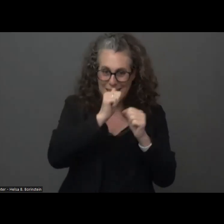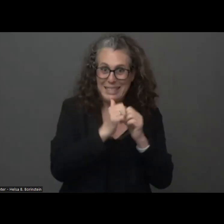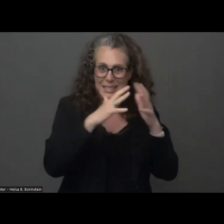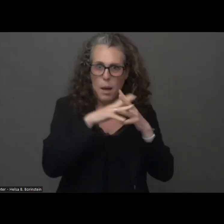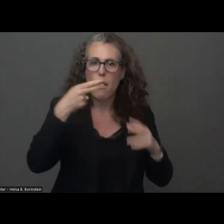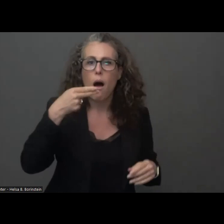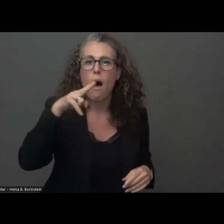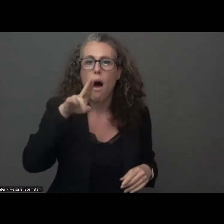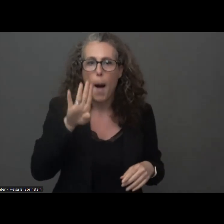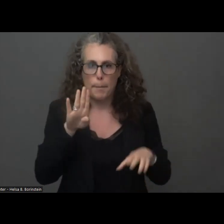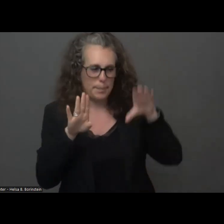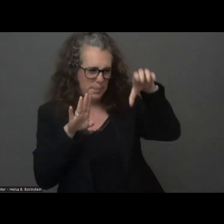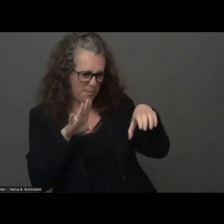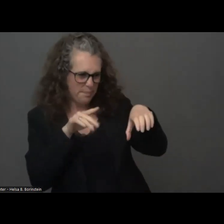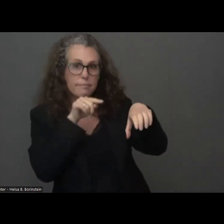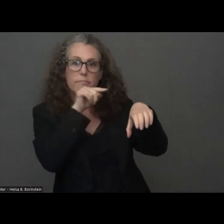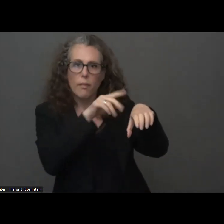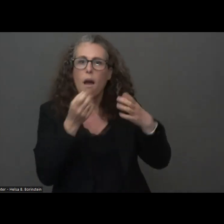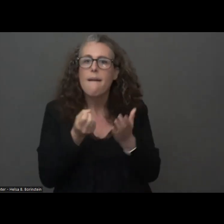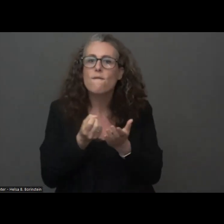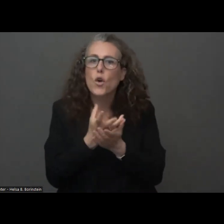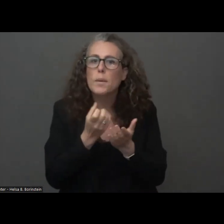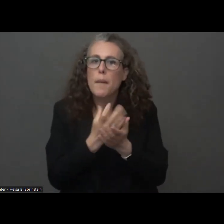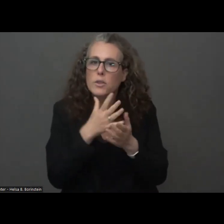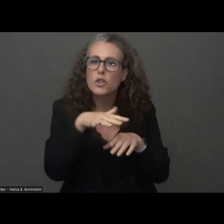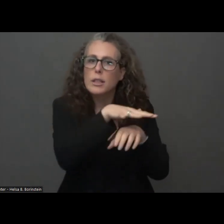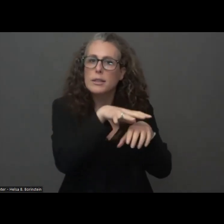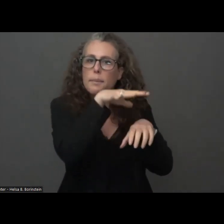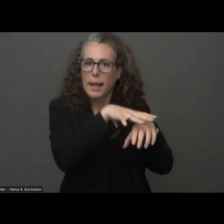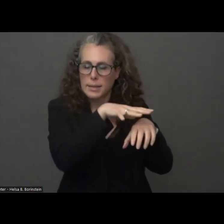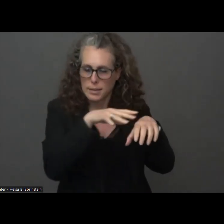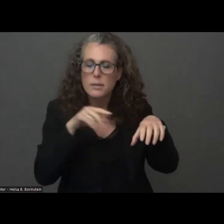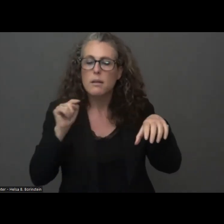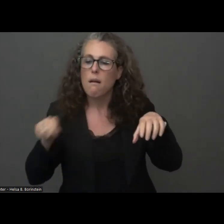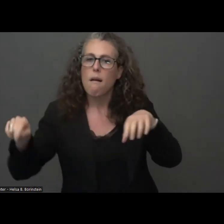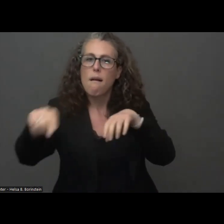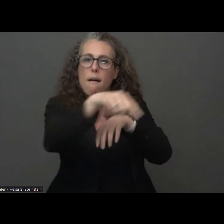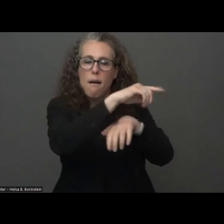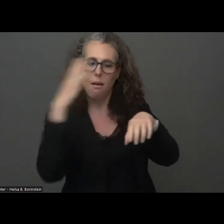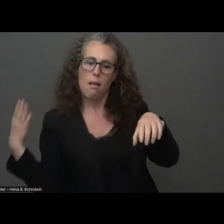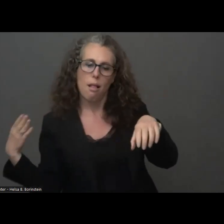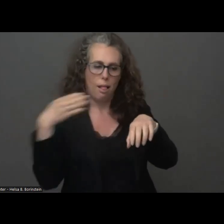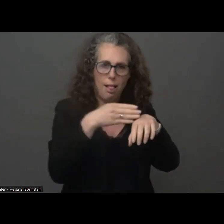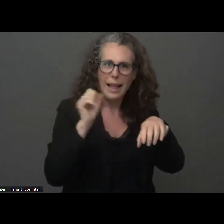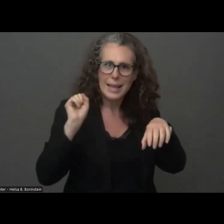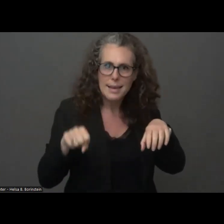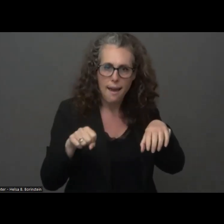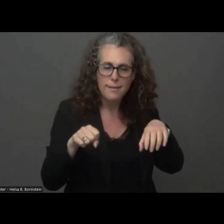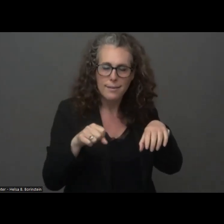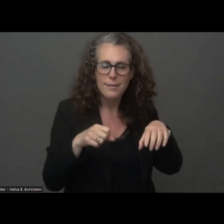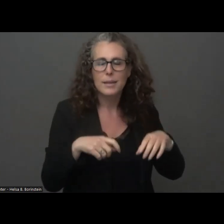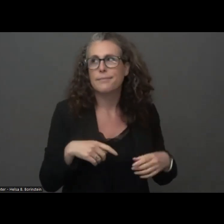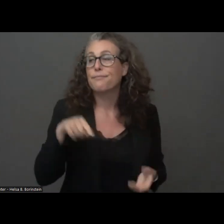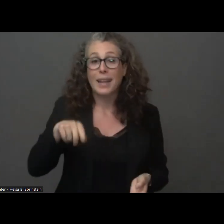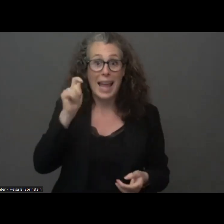knowledge and resource center for smallholder farmers around a particular geographic locality. So for us in Kenya,